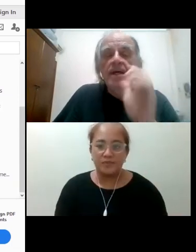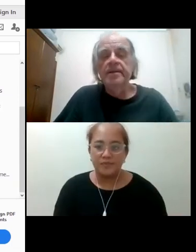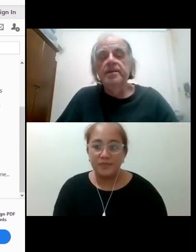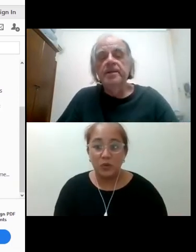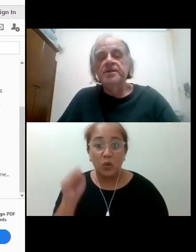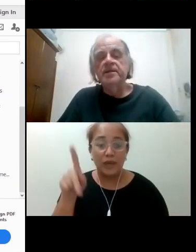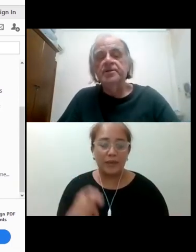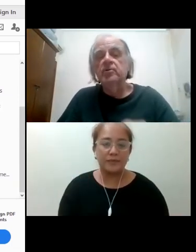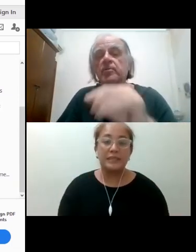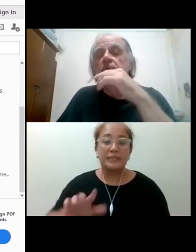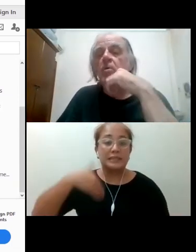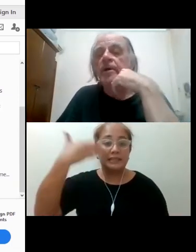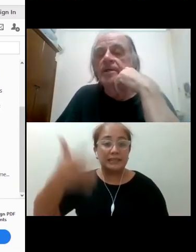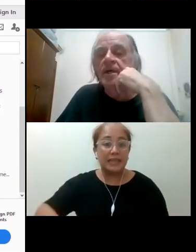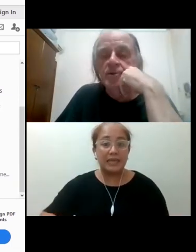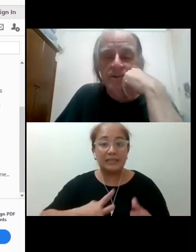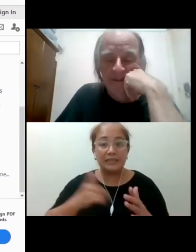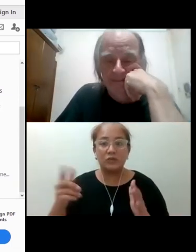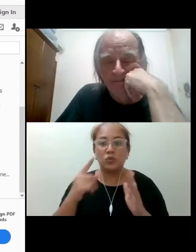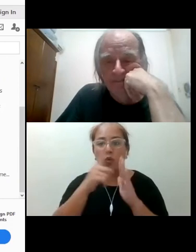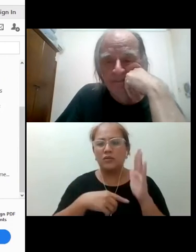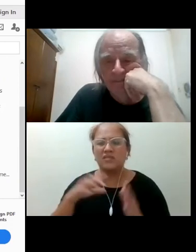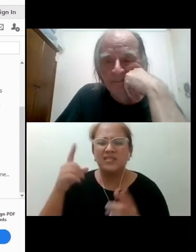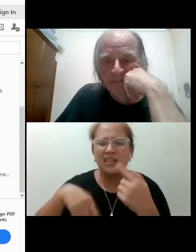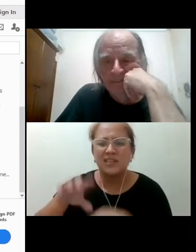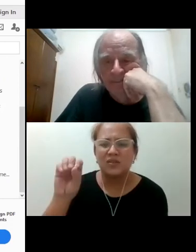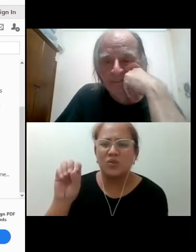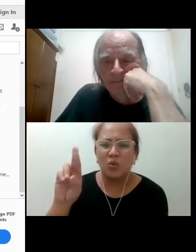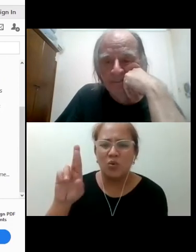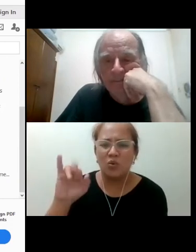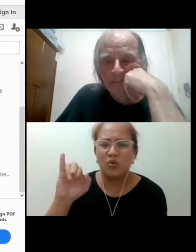Okay, and then the next section will be orientations.